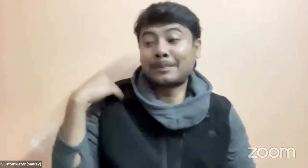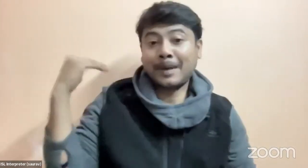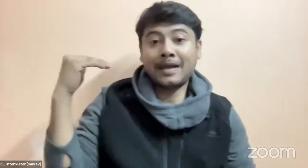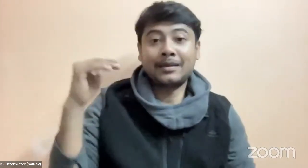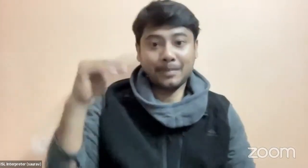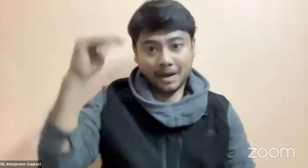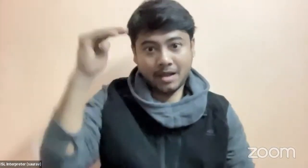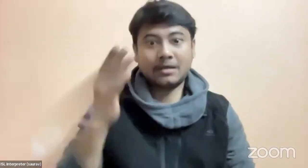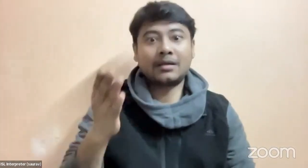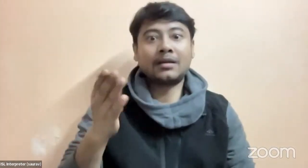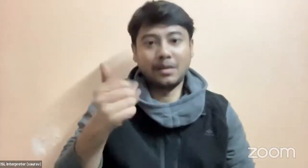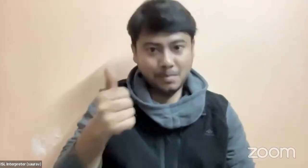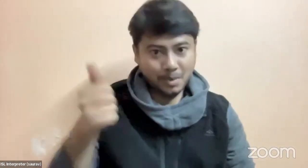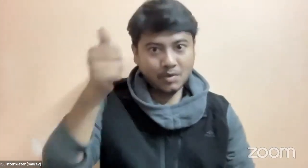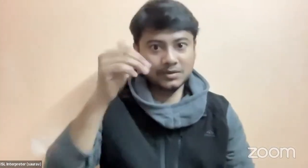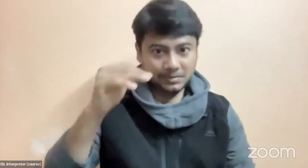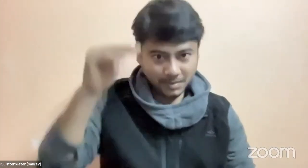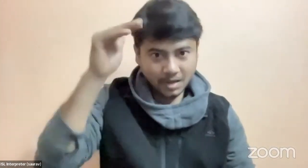name should come.